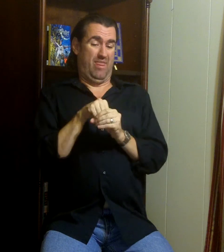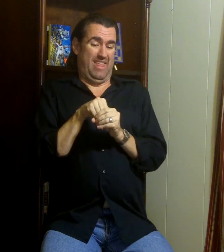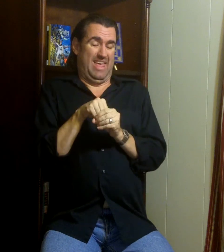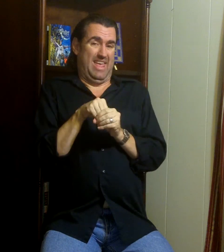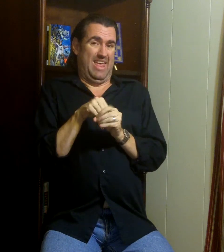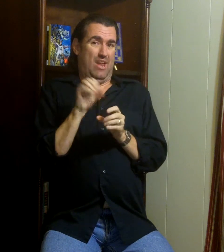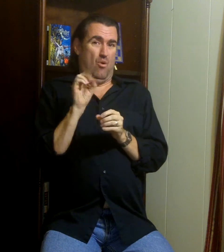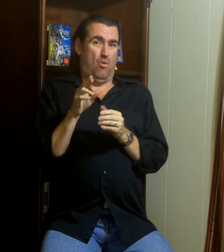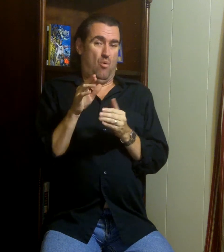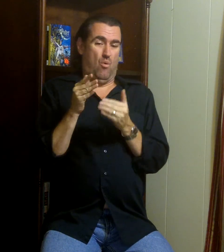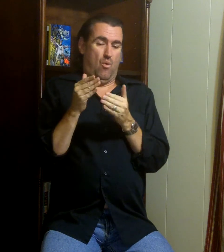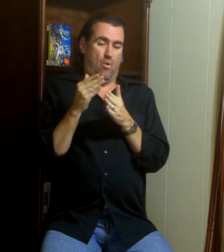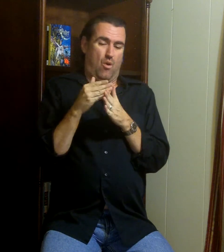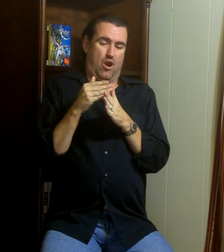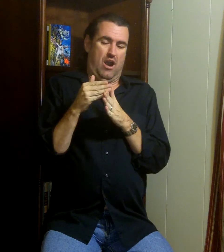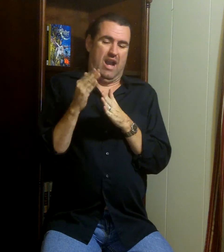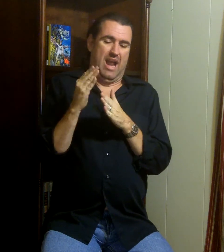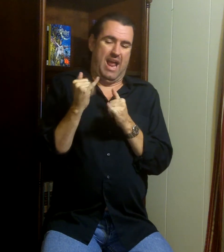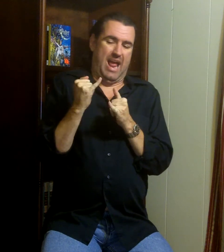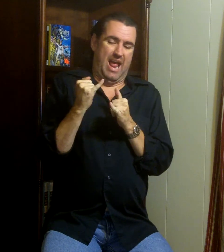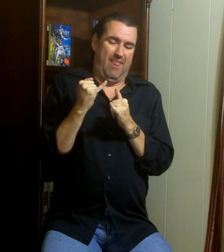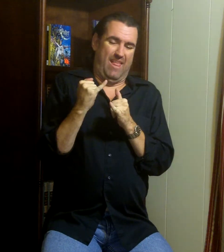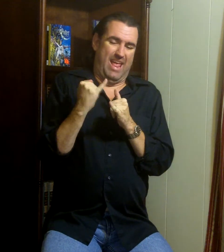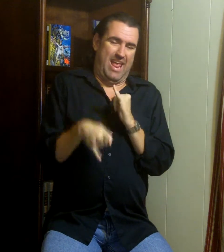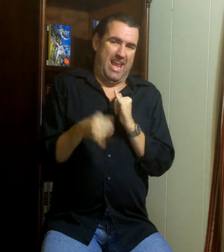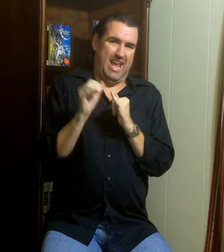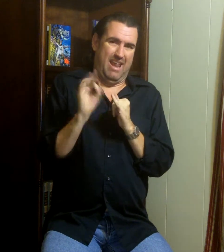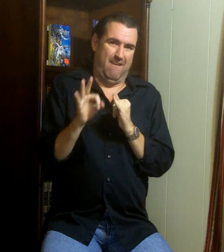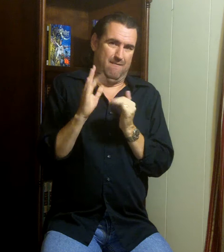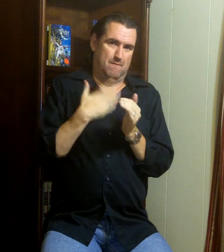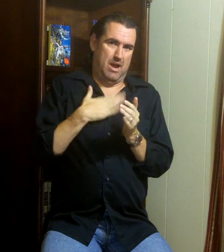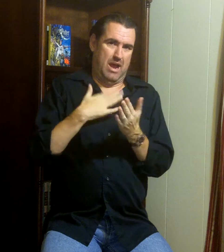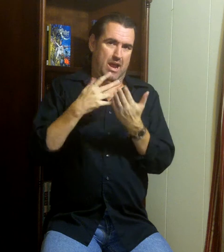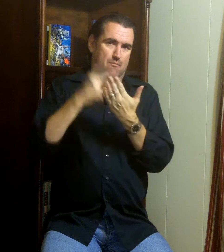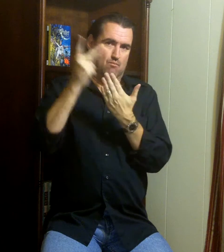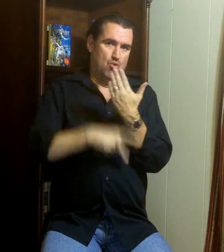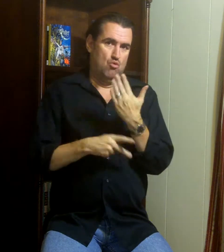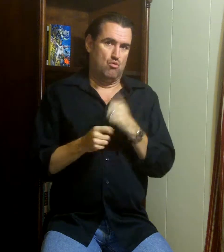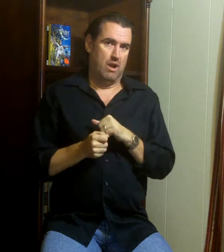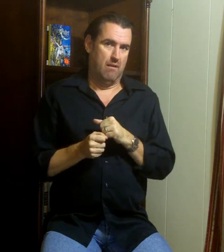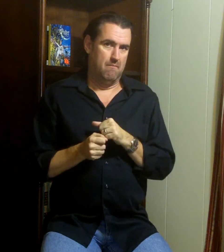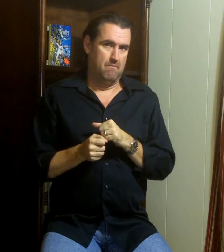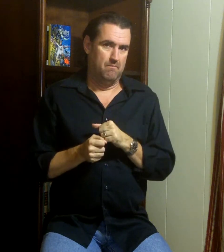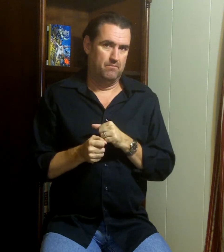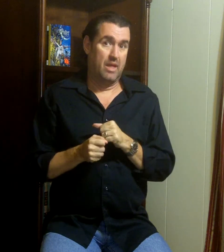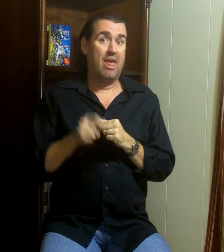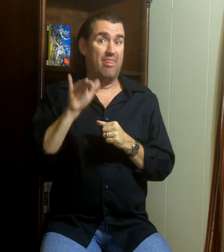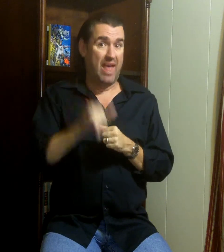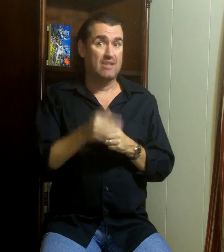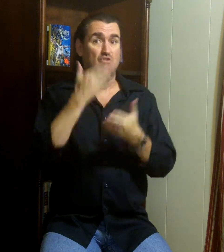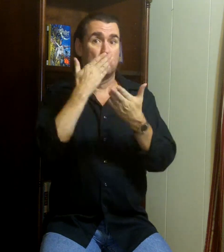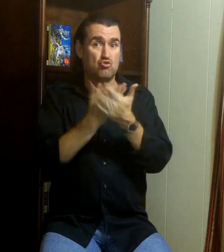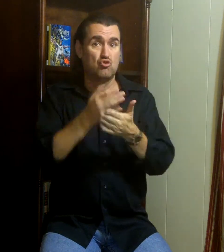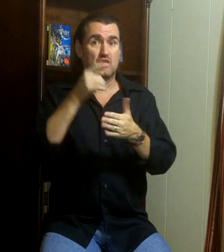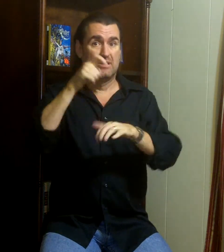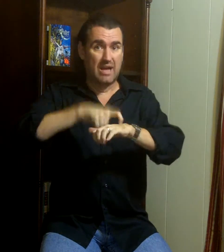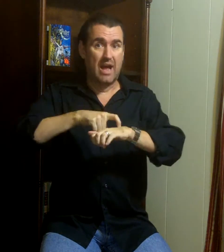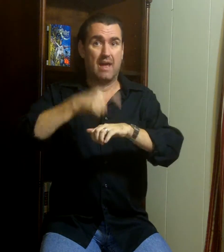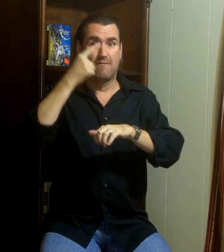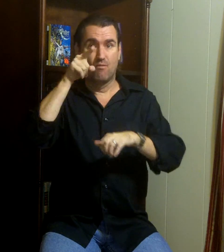very shortly after my last semester of the program, because that's a great time for you to get to see how are